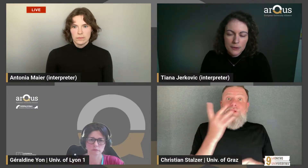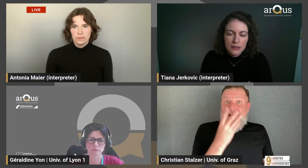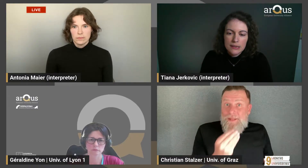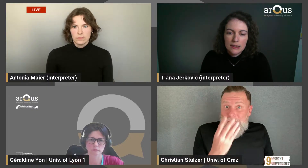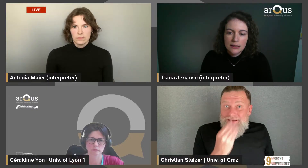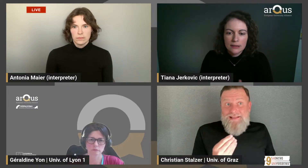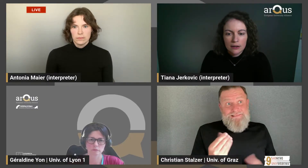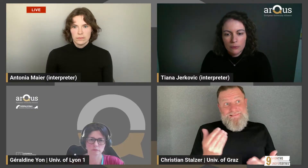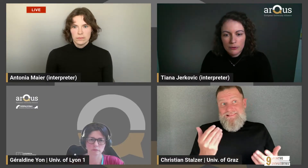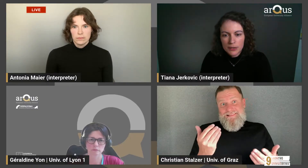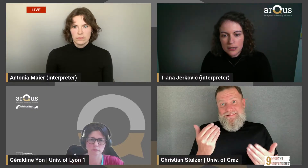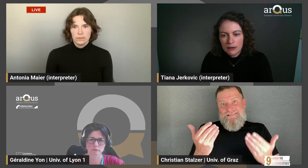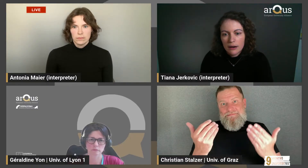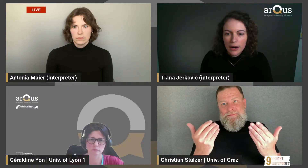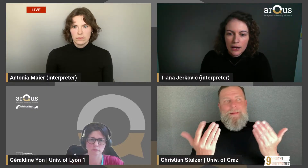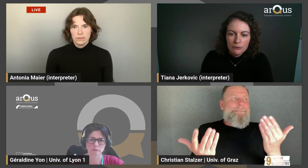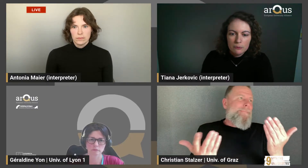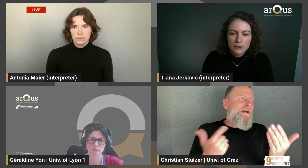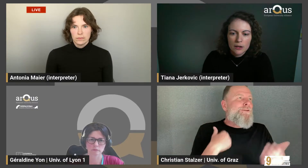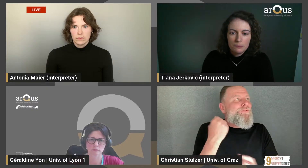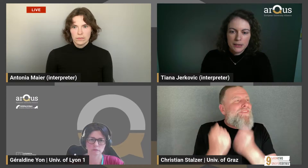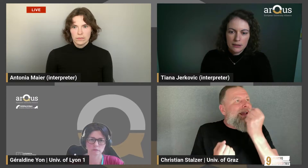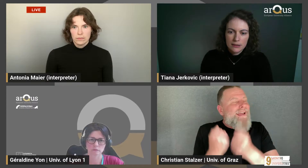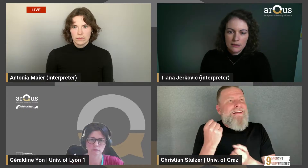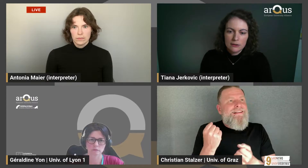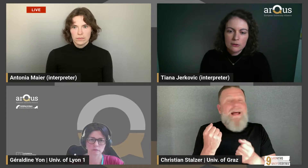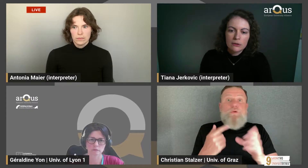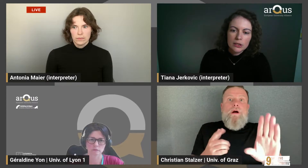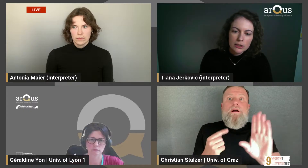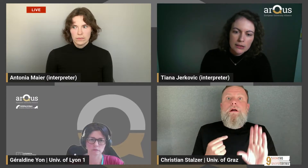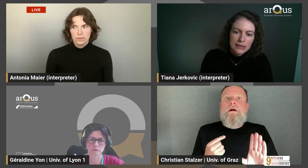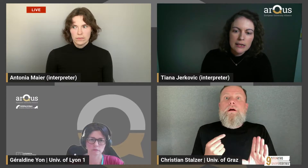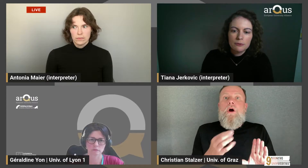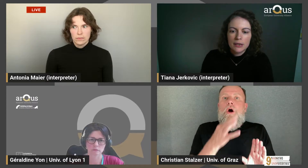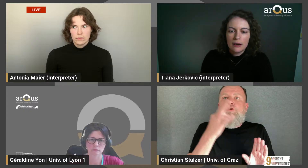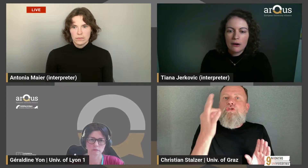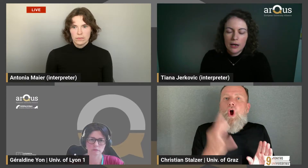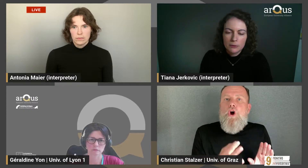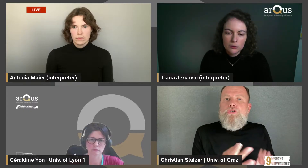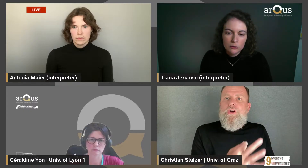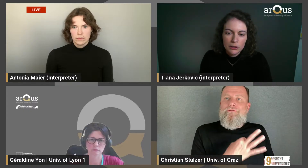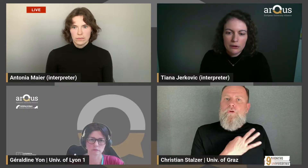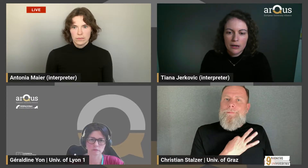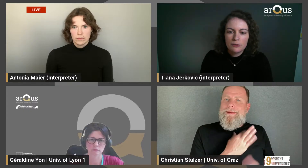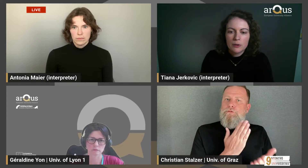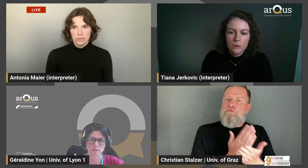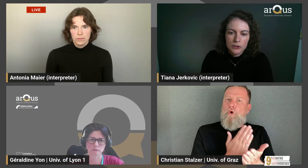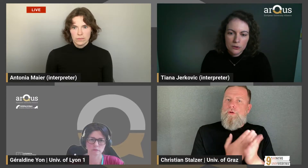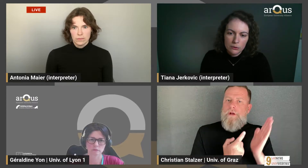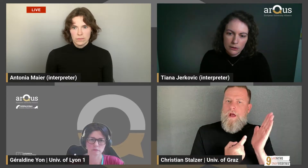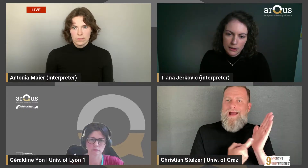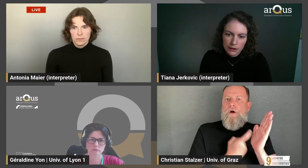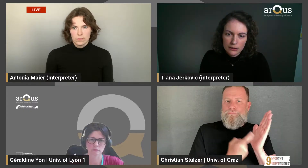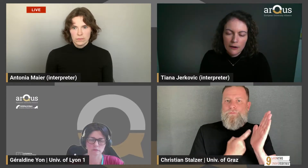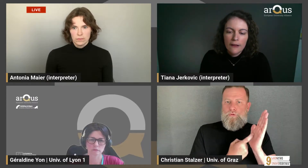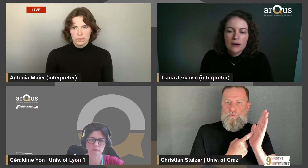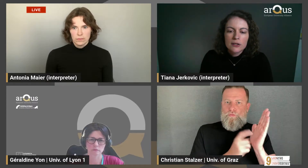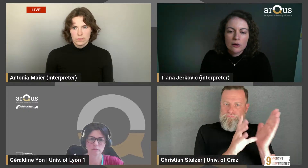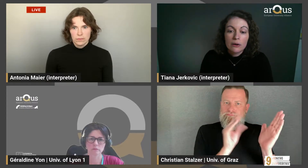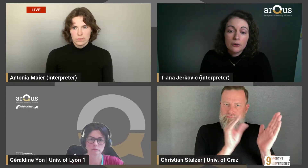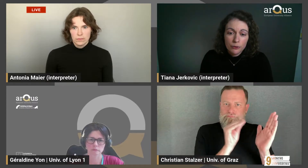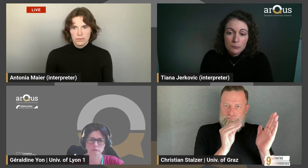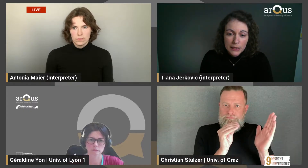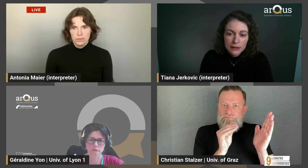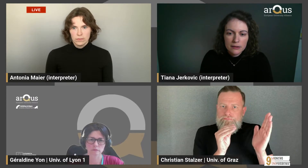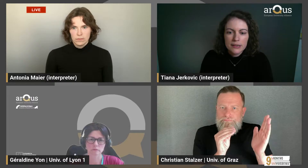fine, because it's within everyone's competences to see if they are able to do it or not, if they want to do it or not.